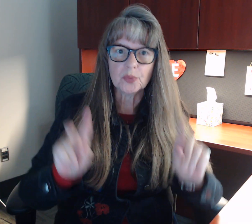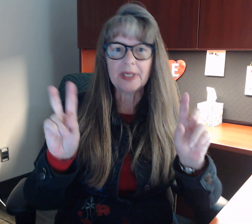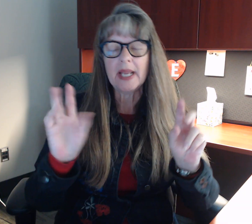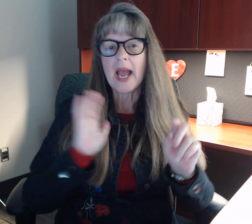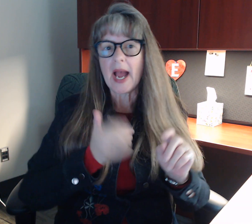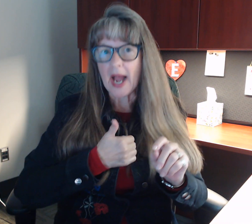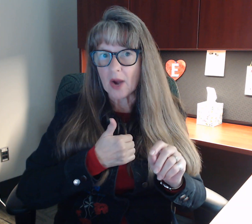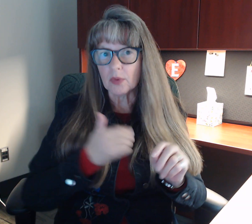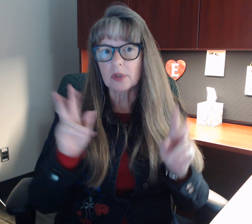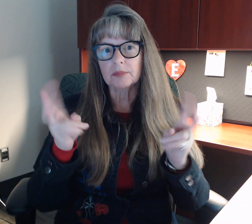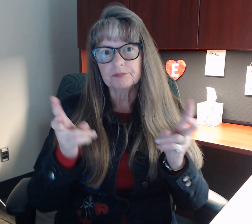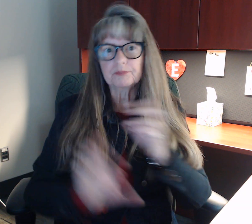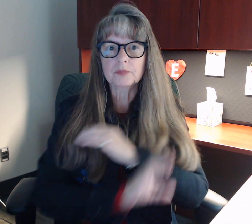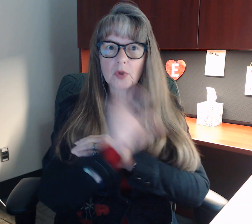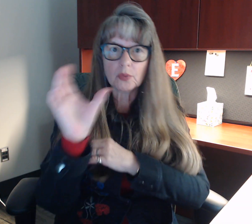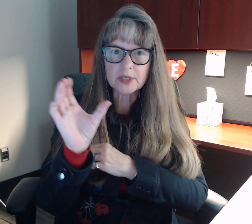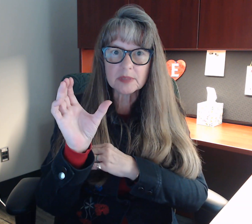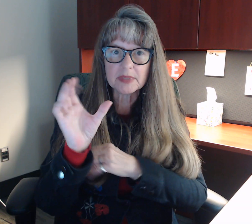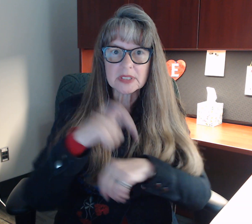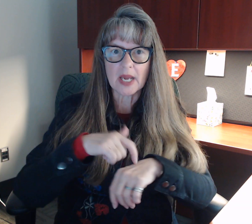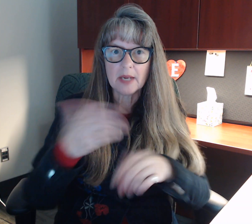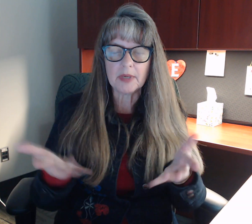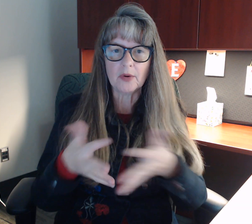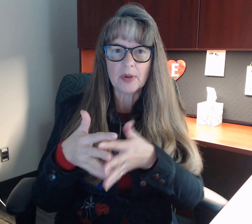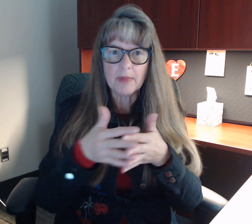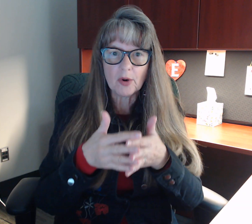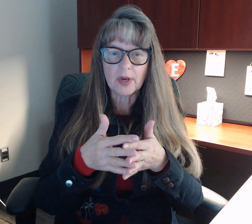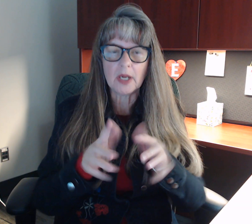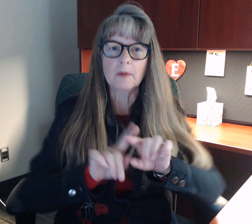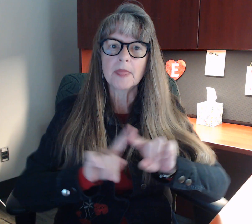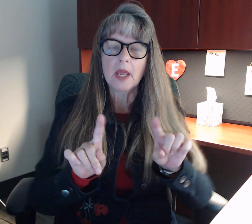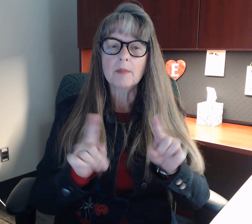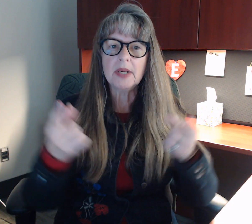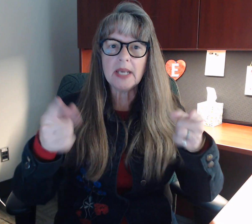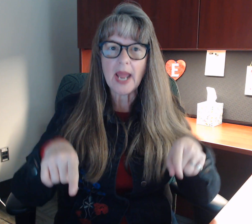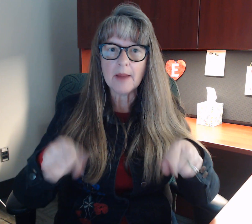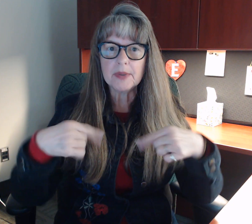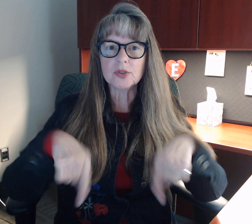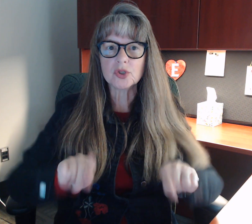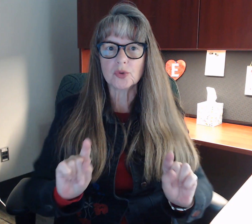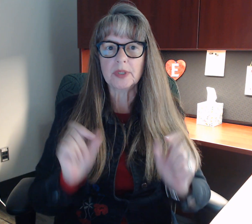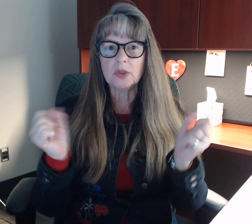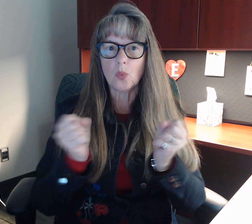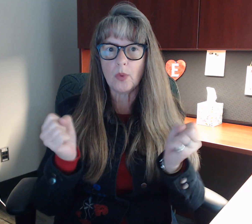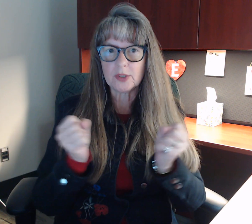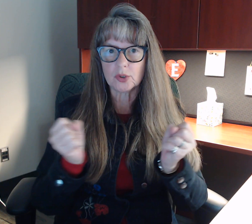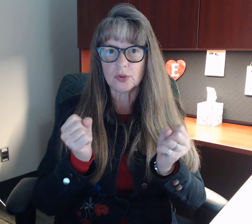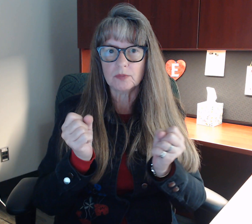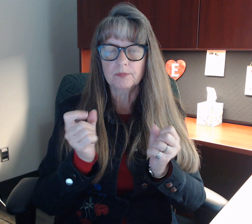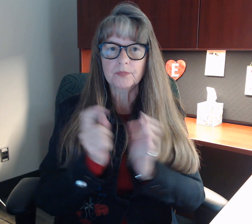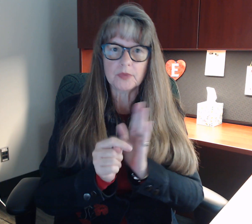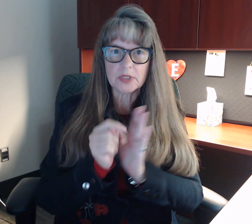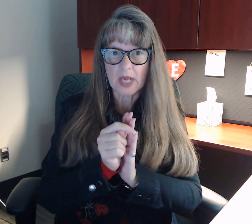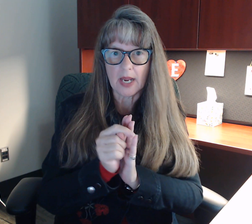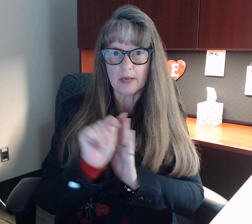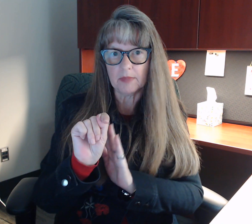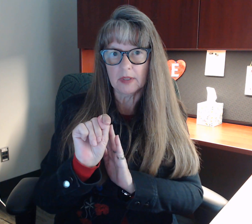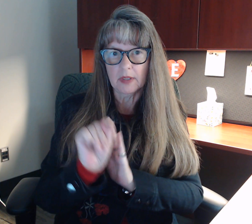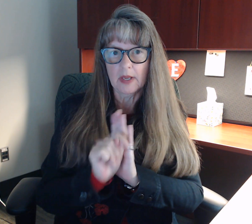during our Christmas time here in America, but it happens during the winter time.